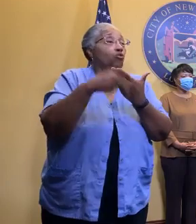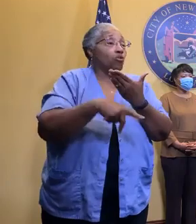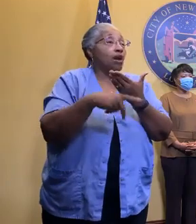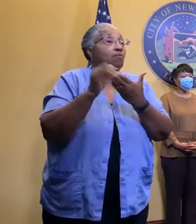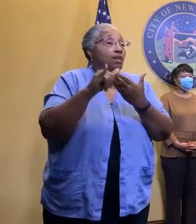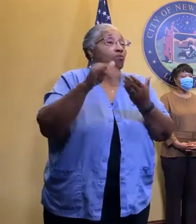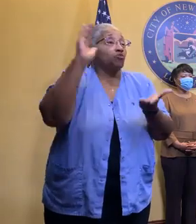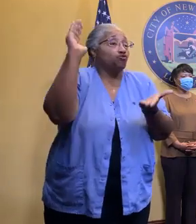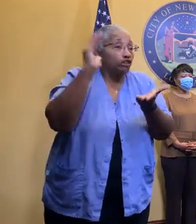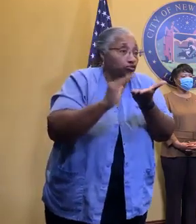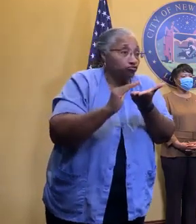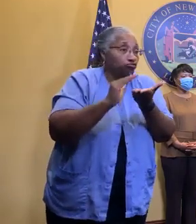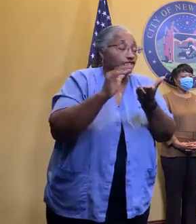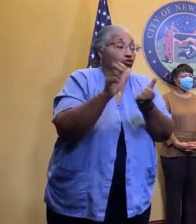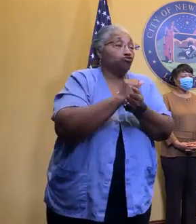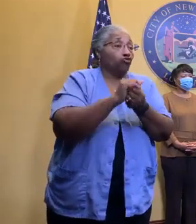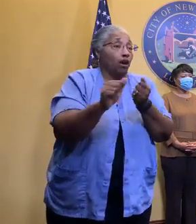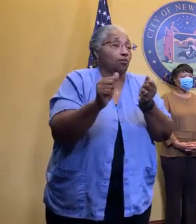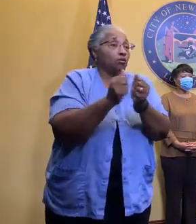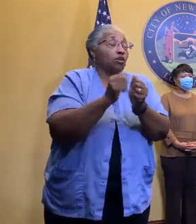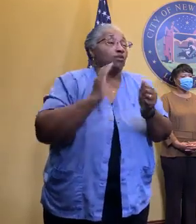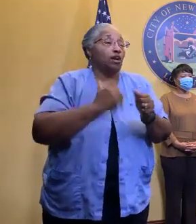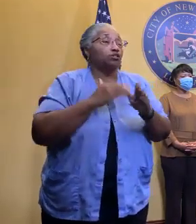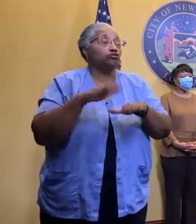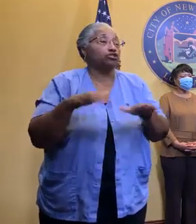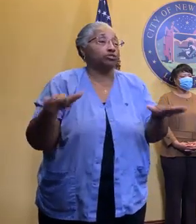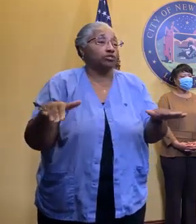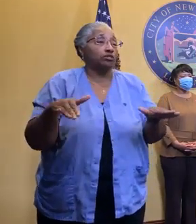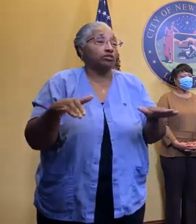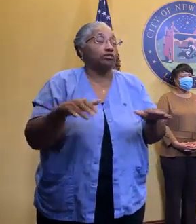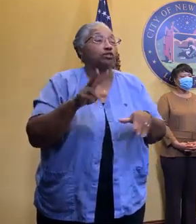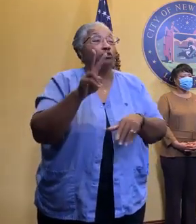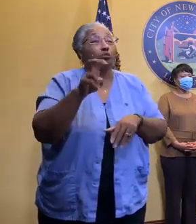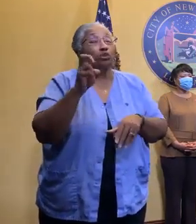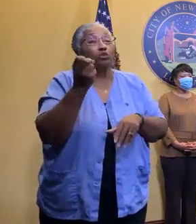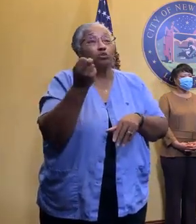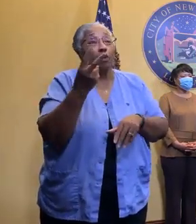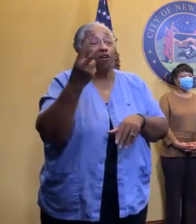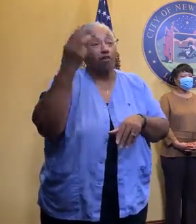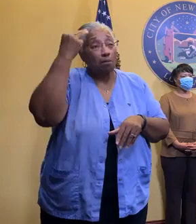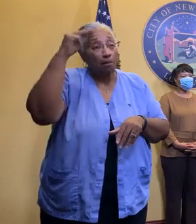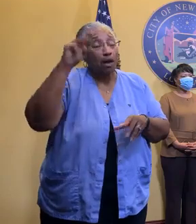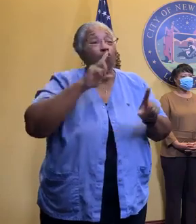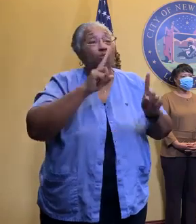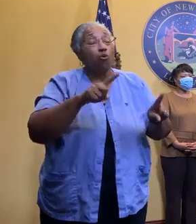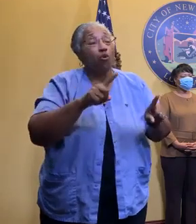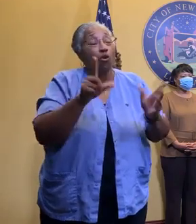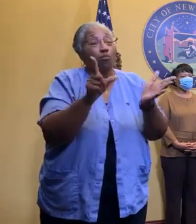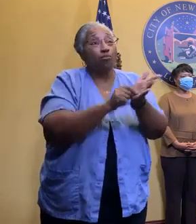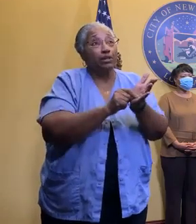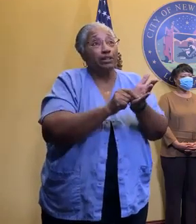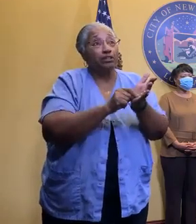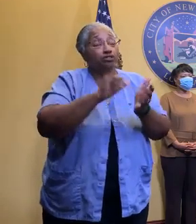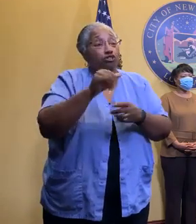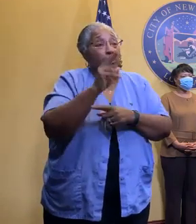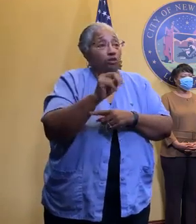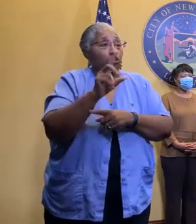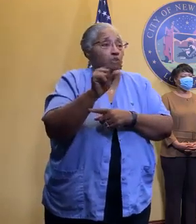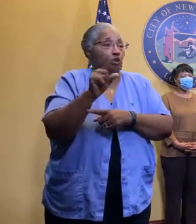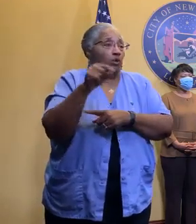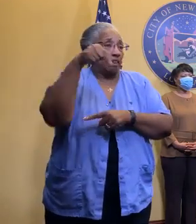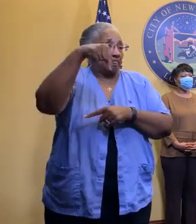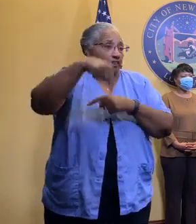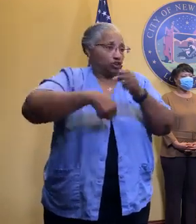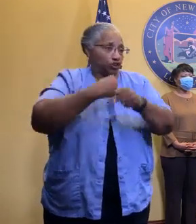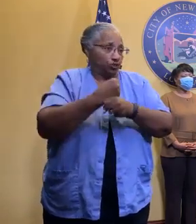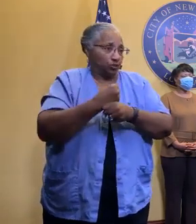children. This resulted in a 212-page mayoral report that was published in January of 2020 this year.